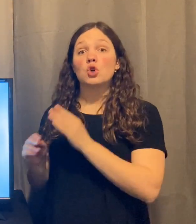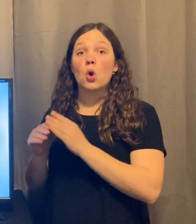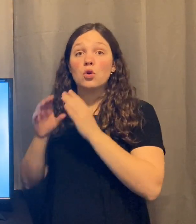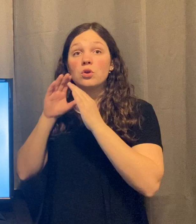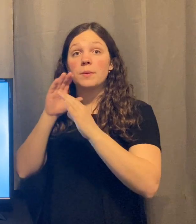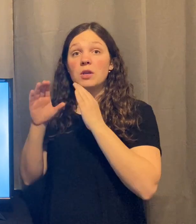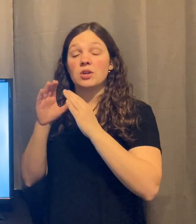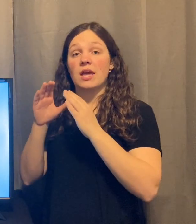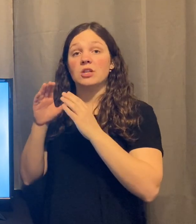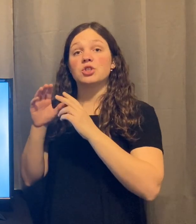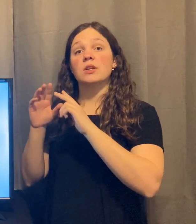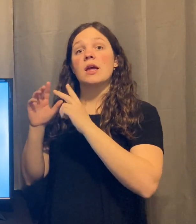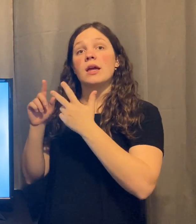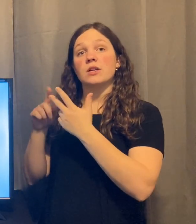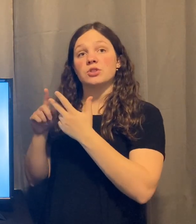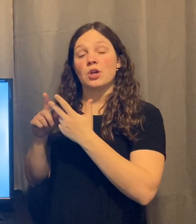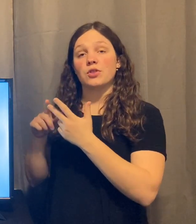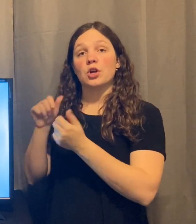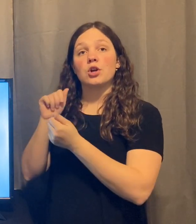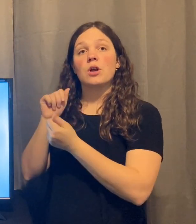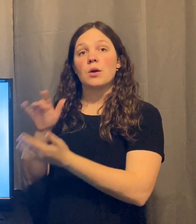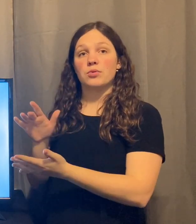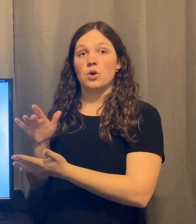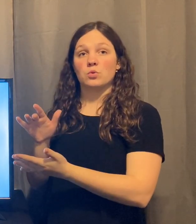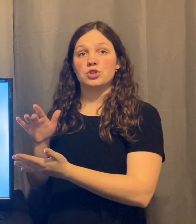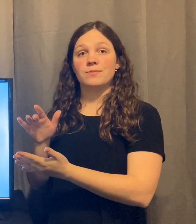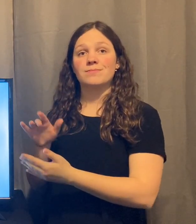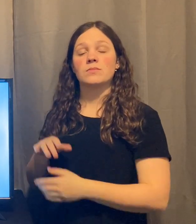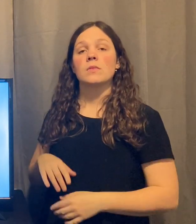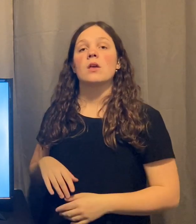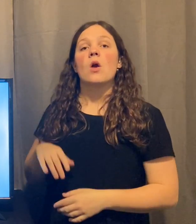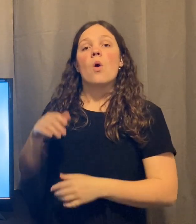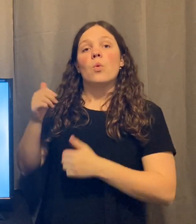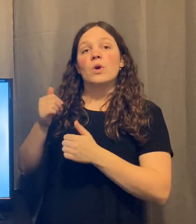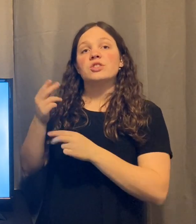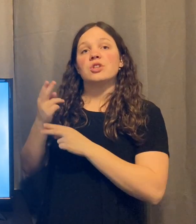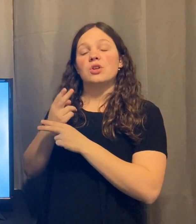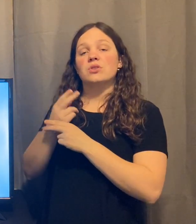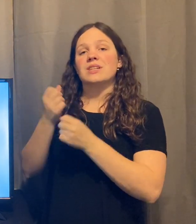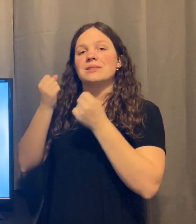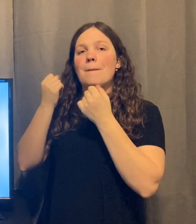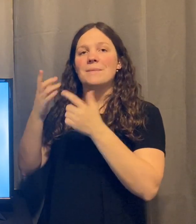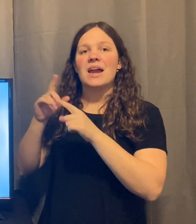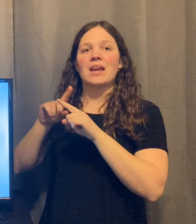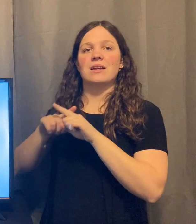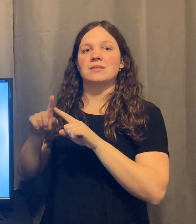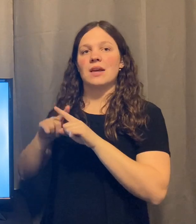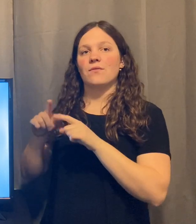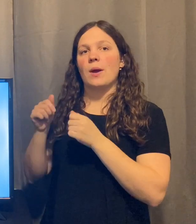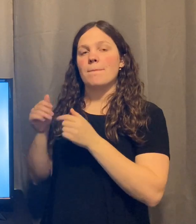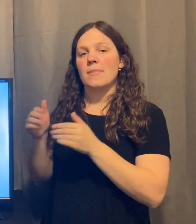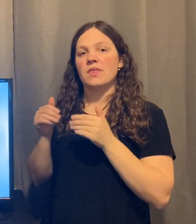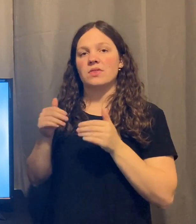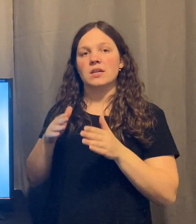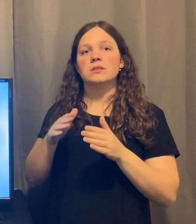Total communication is the third approach, which uses many different methods